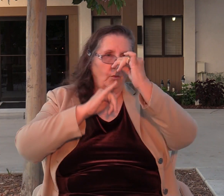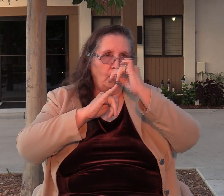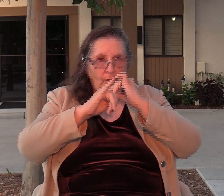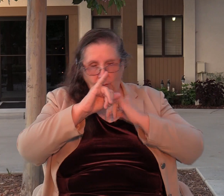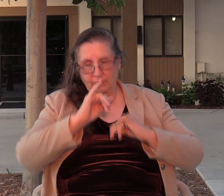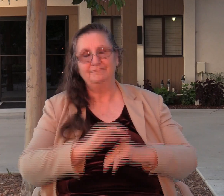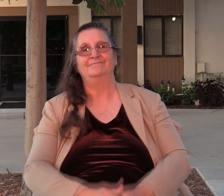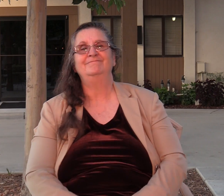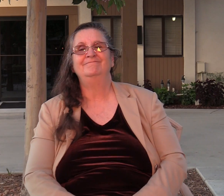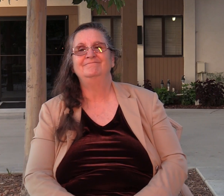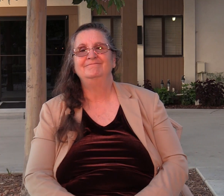And so, they started partying.